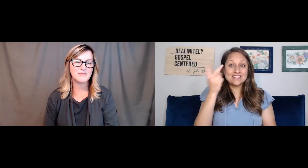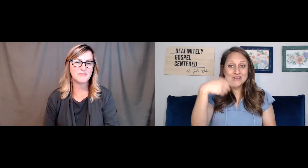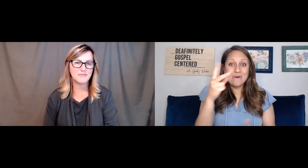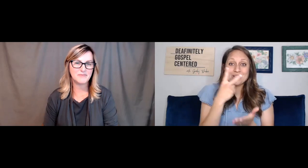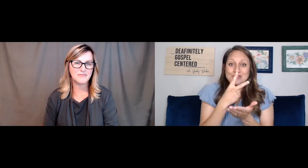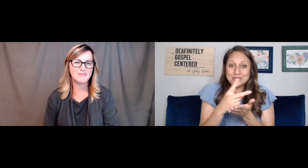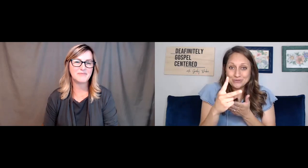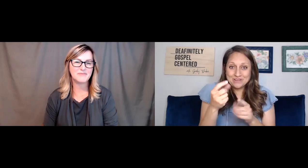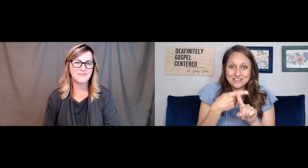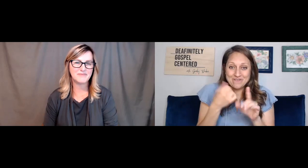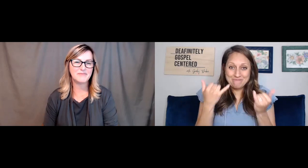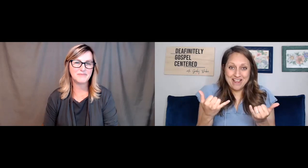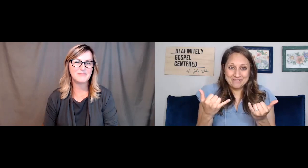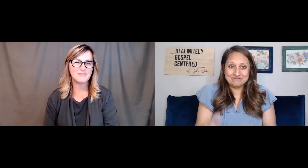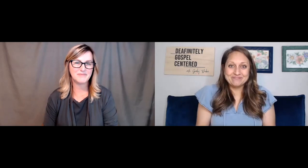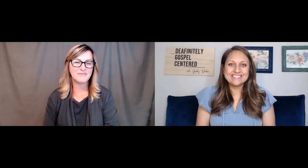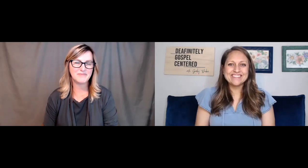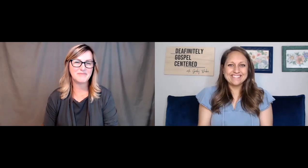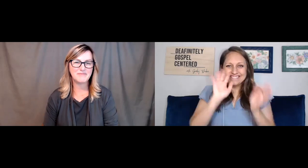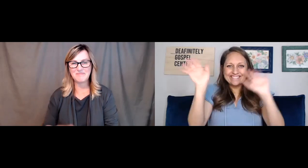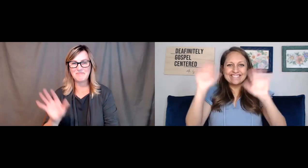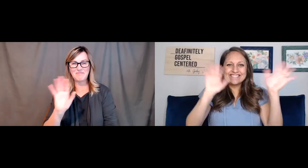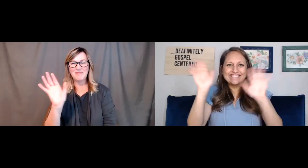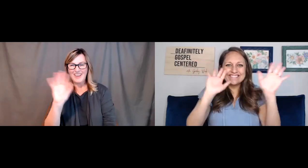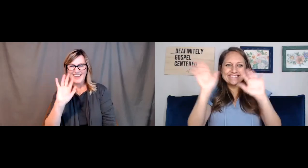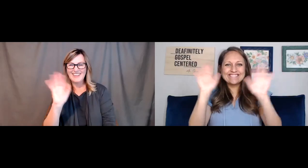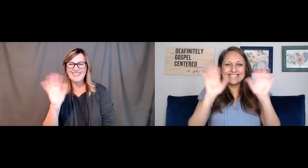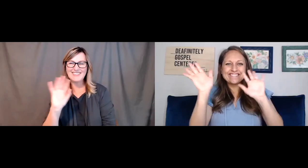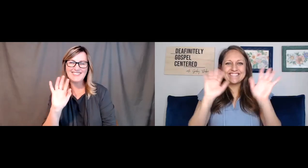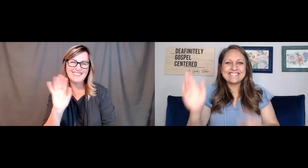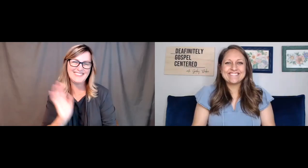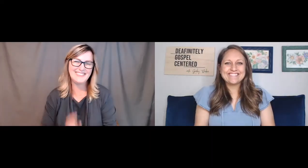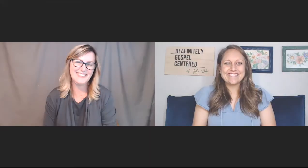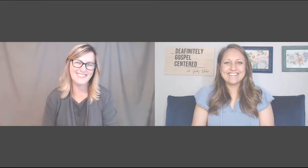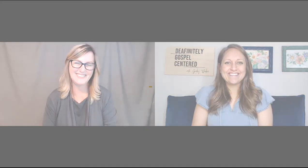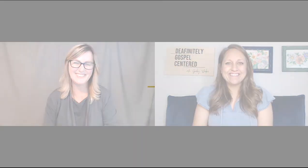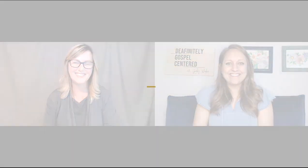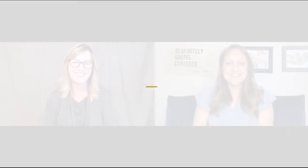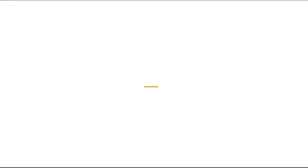you 2 weeks from today. Bye, all. Bye.